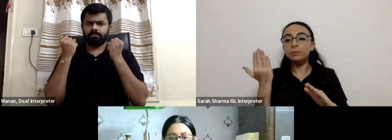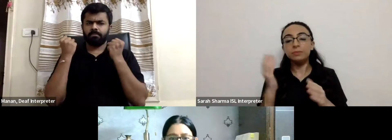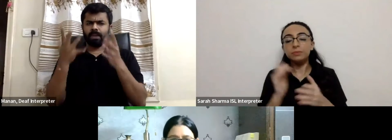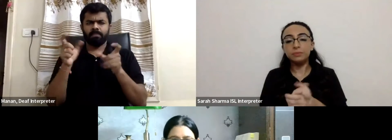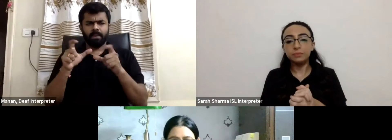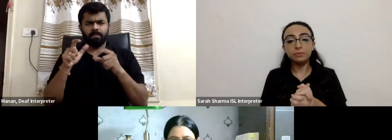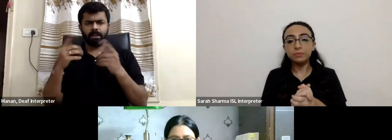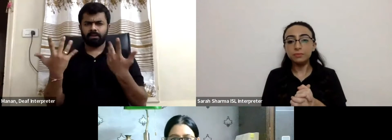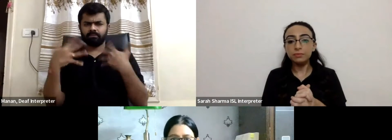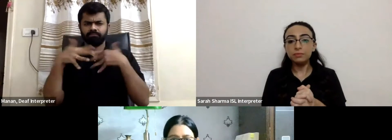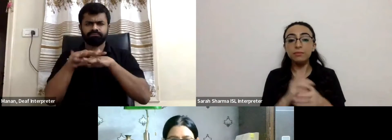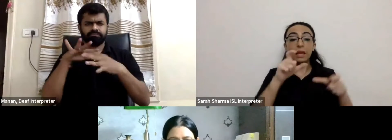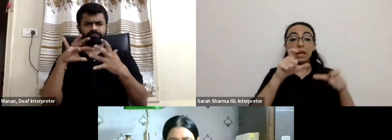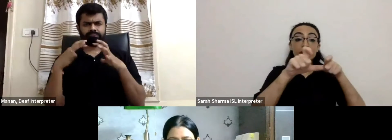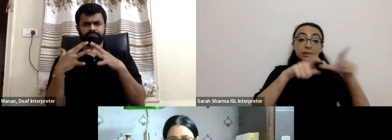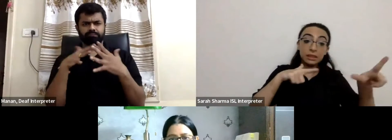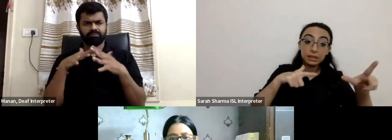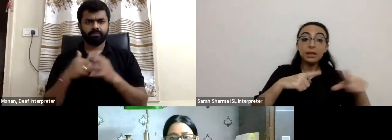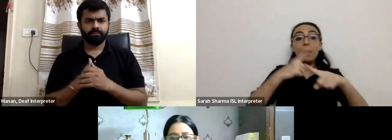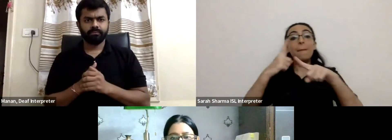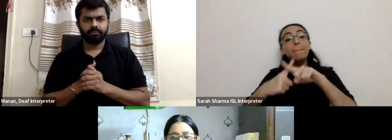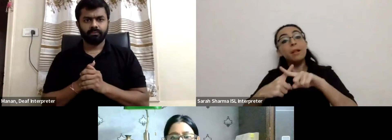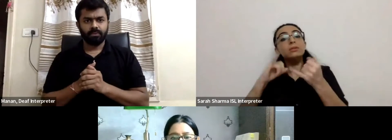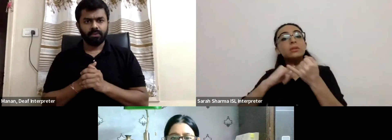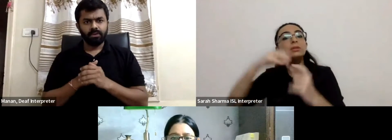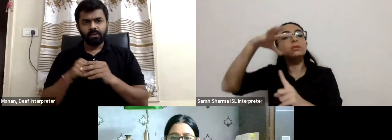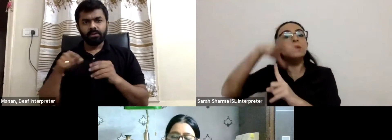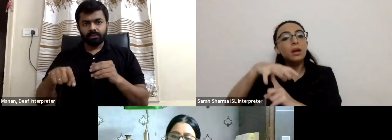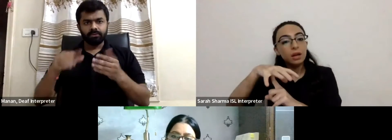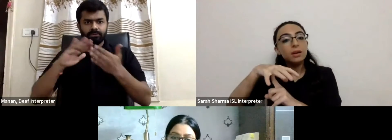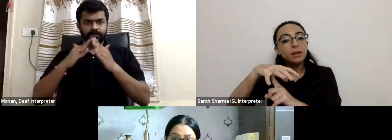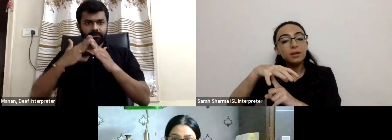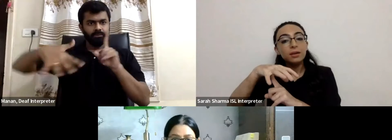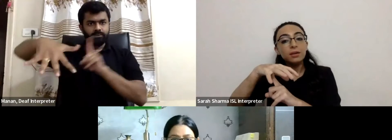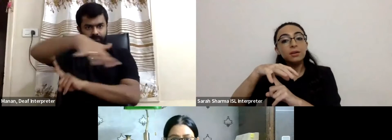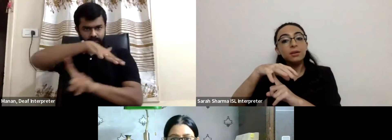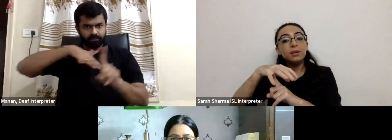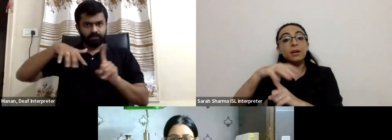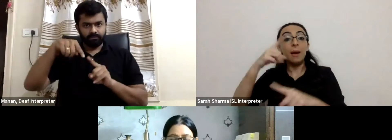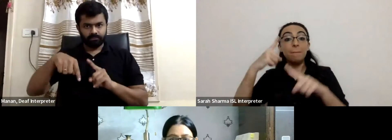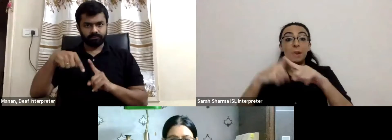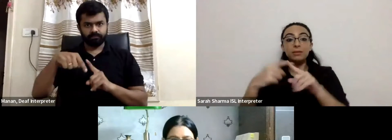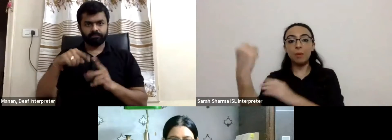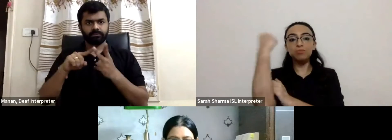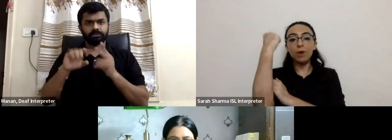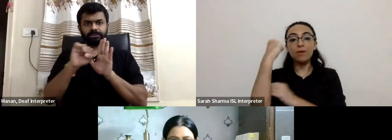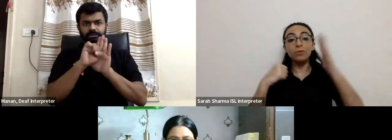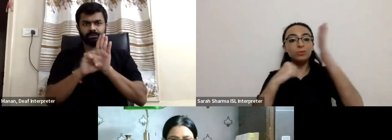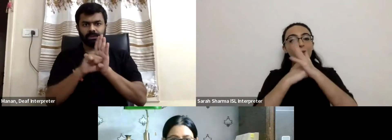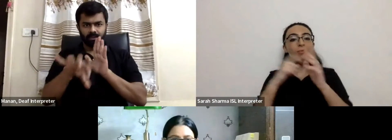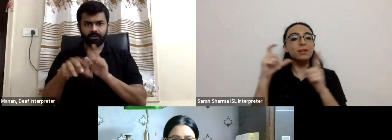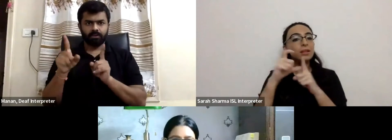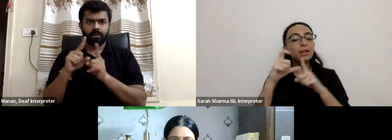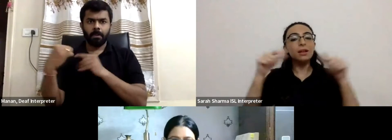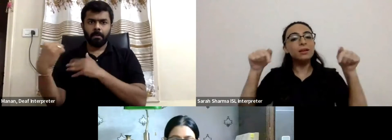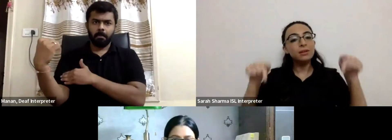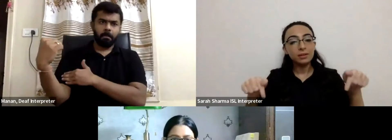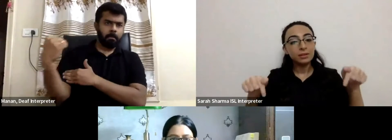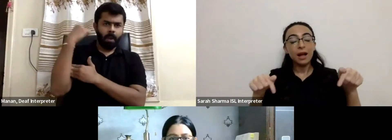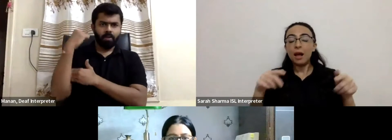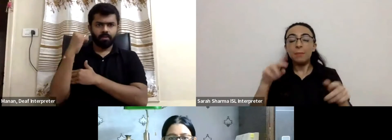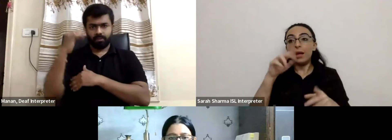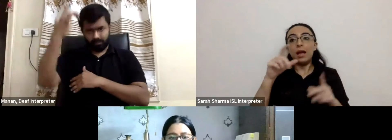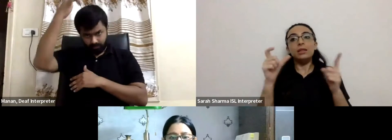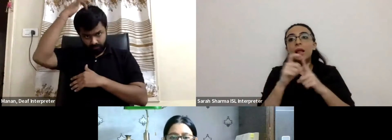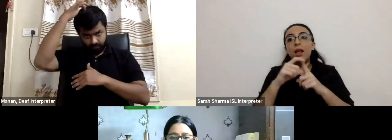city. It's both a city, it's a state, it's also a seat of power. So Delhi is complicated.